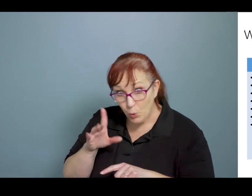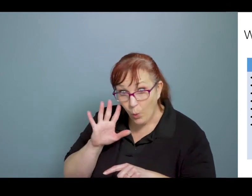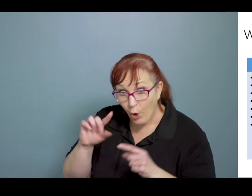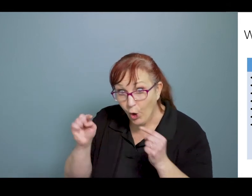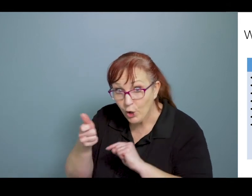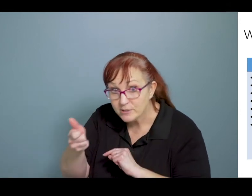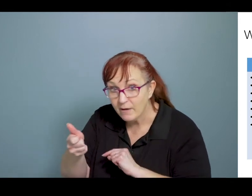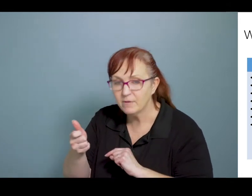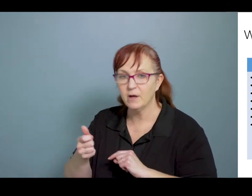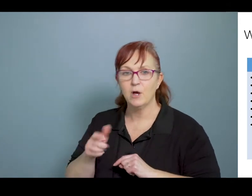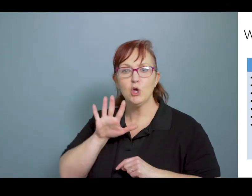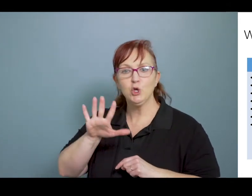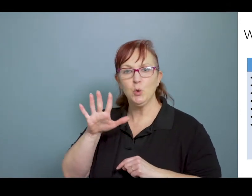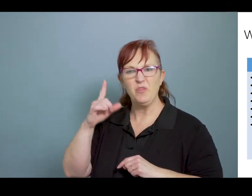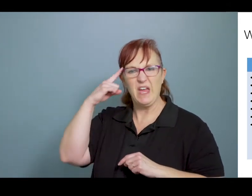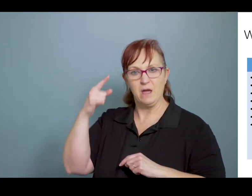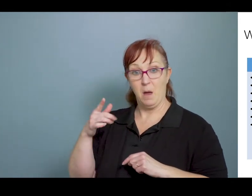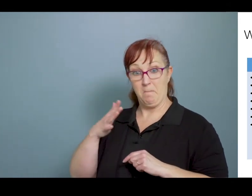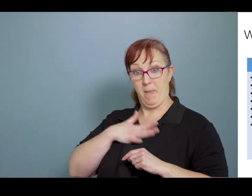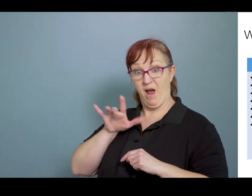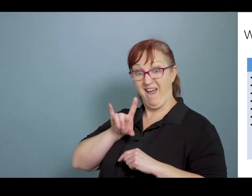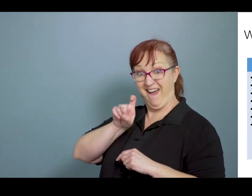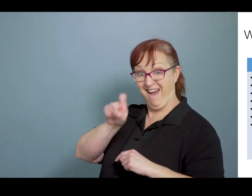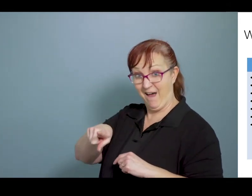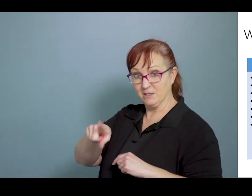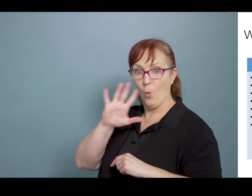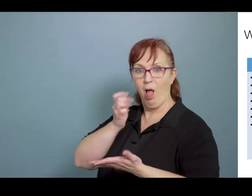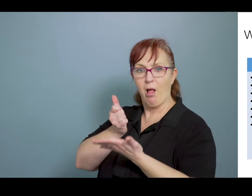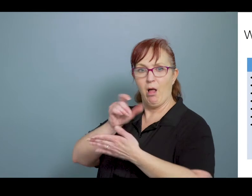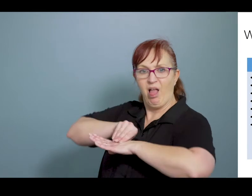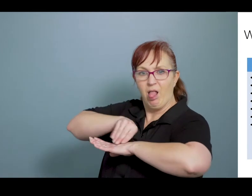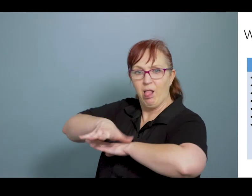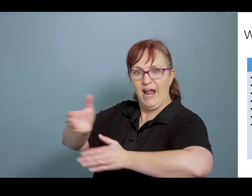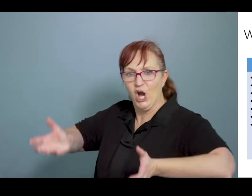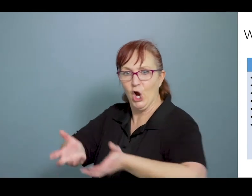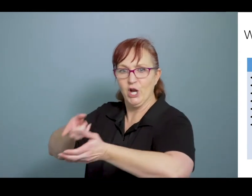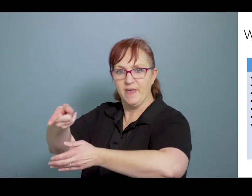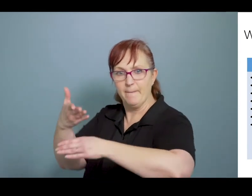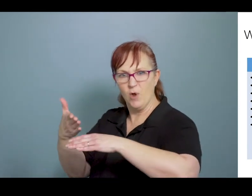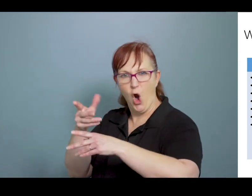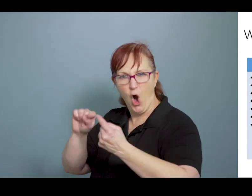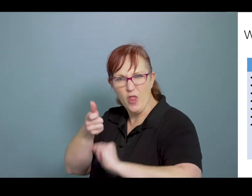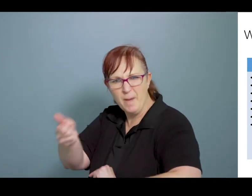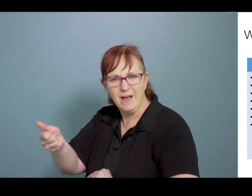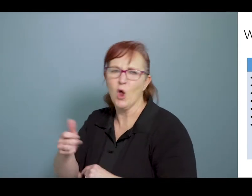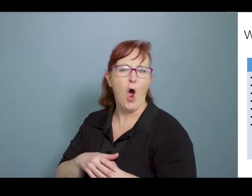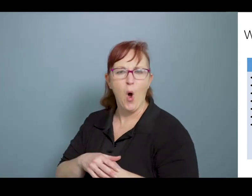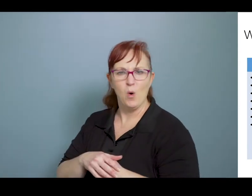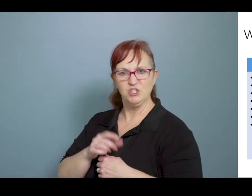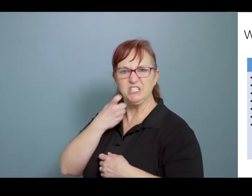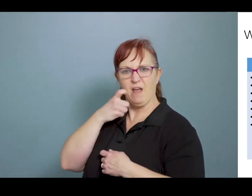That is a total myth. Asking somebody if they're thinking about suicide does not increase their risk or put the idea into their